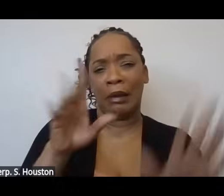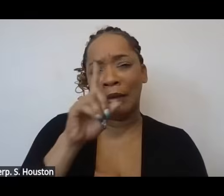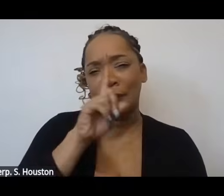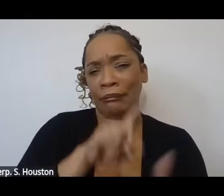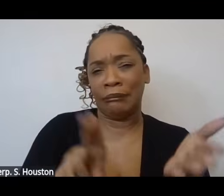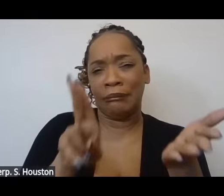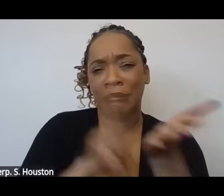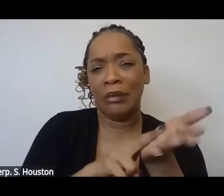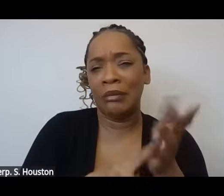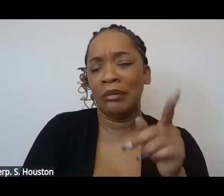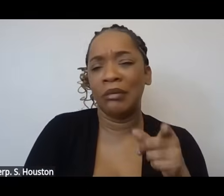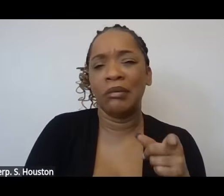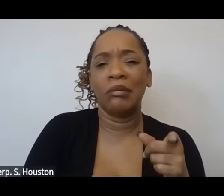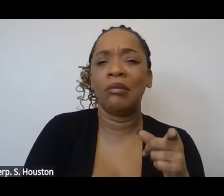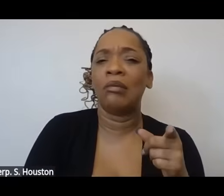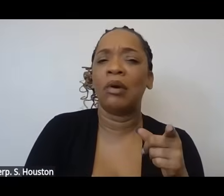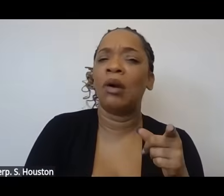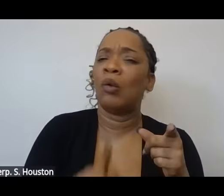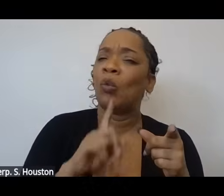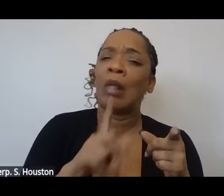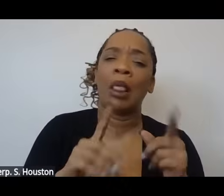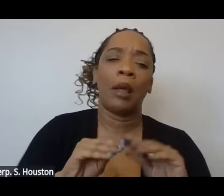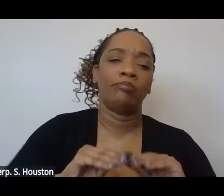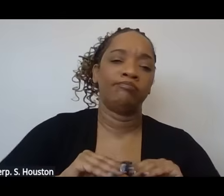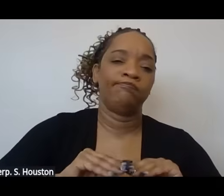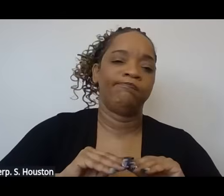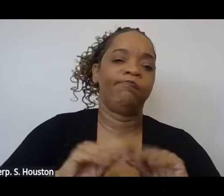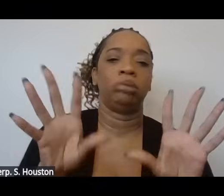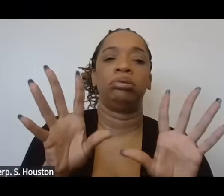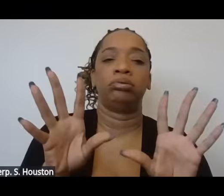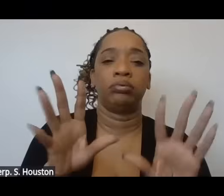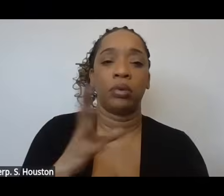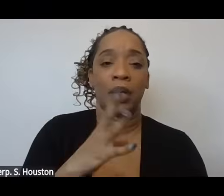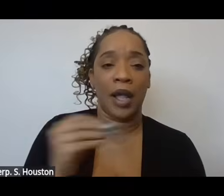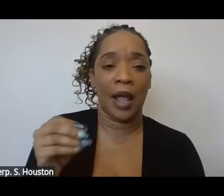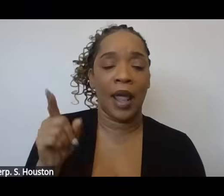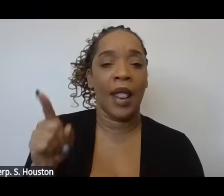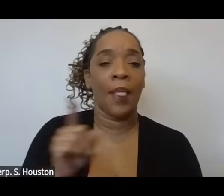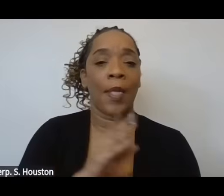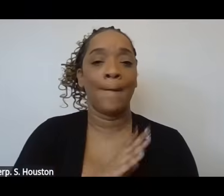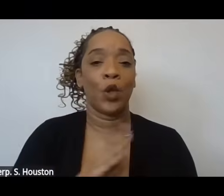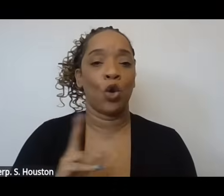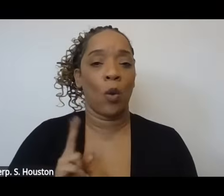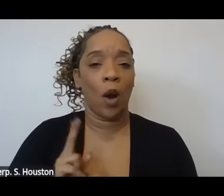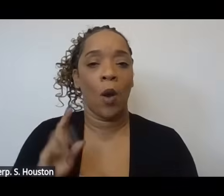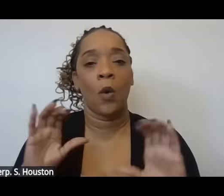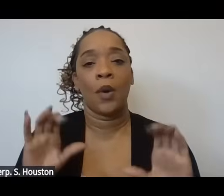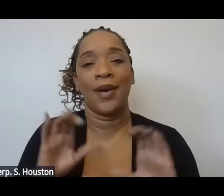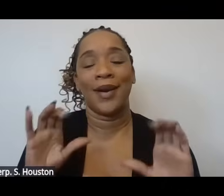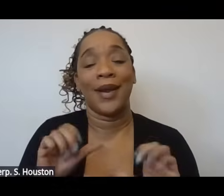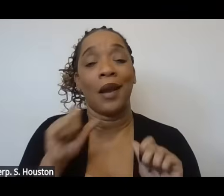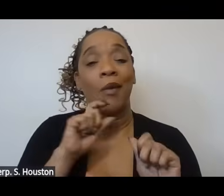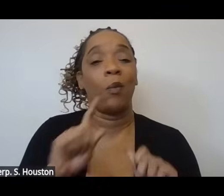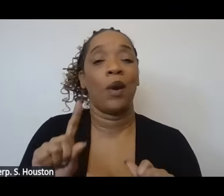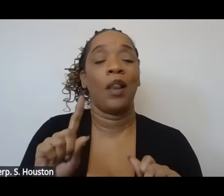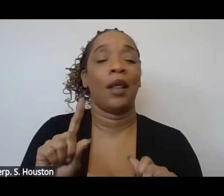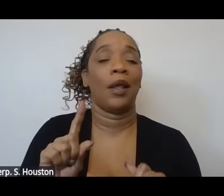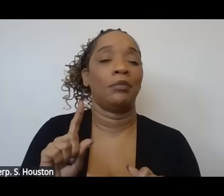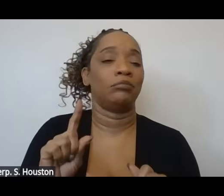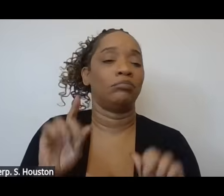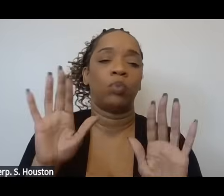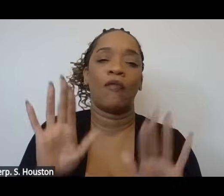It was really evident, and the Bureau did a great job of going through